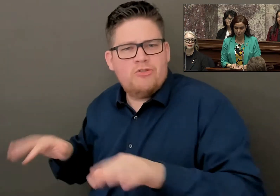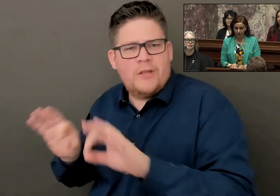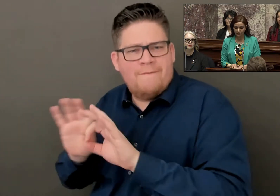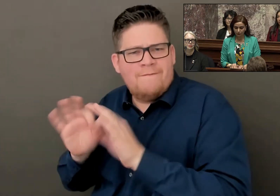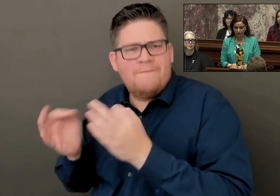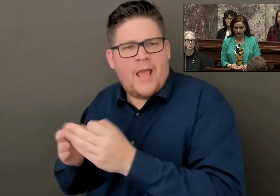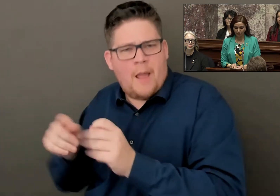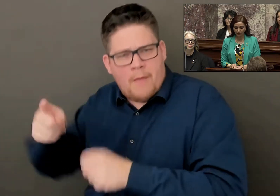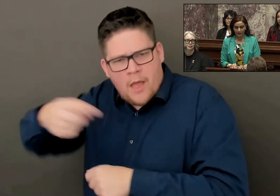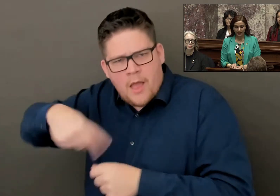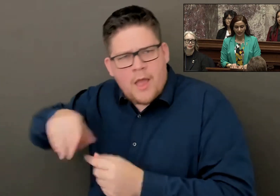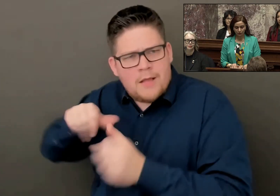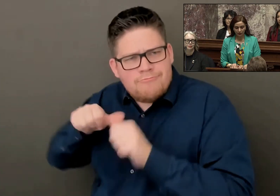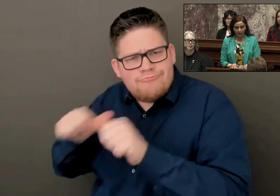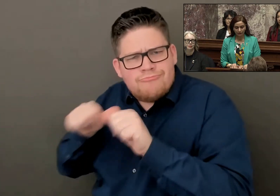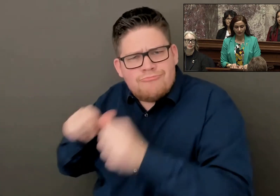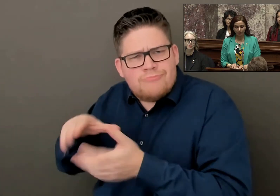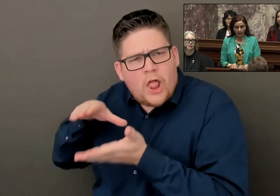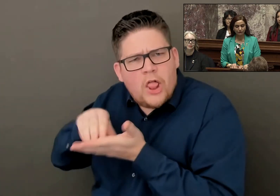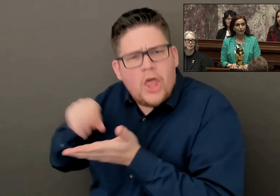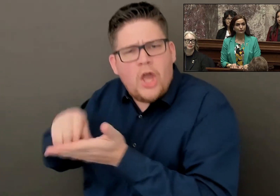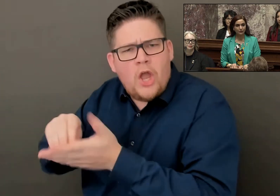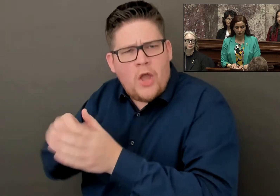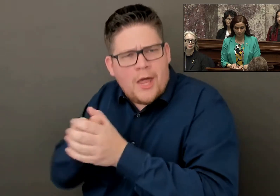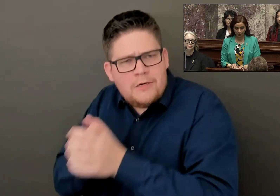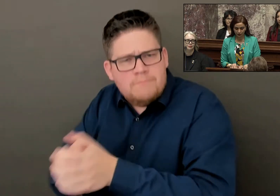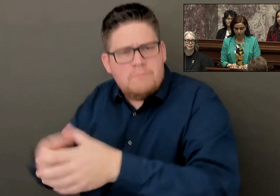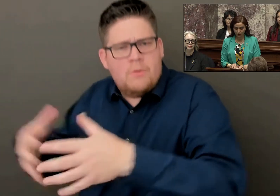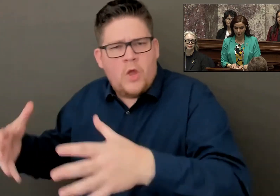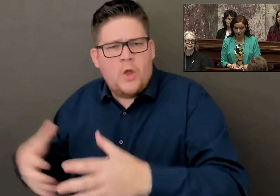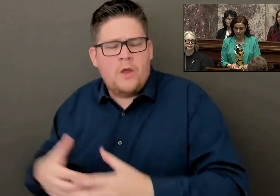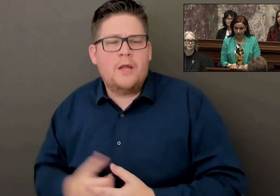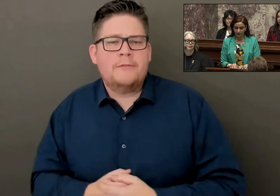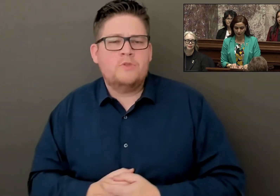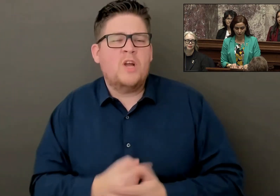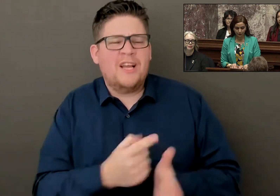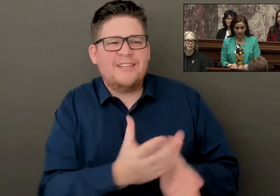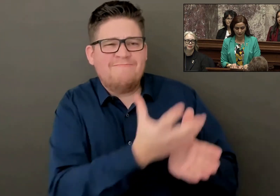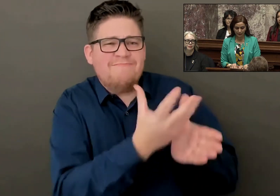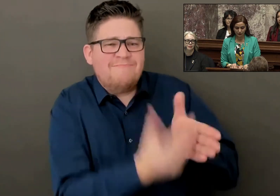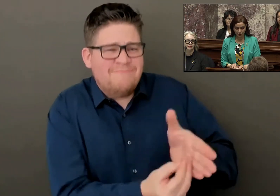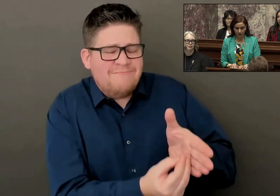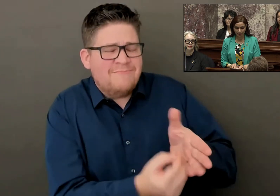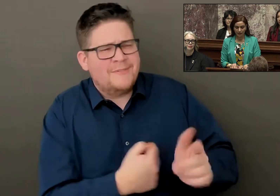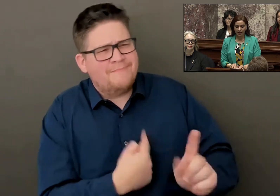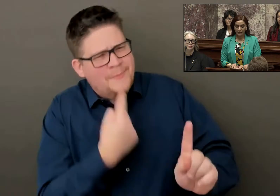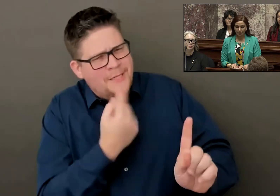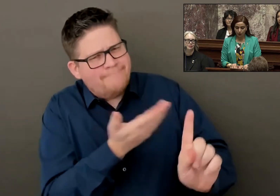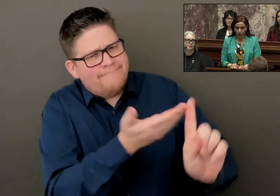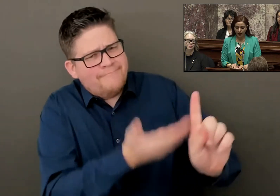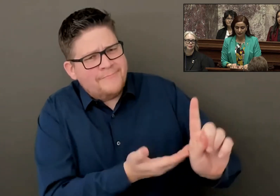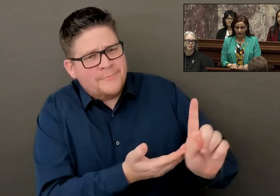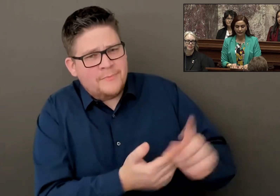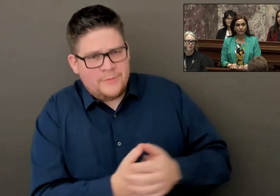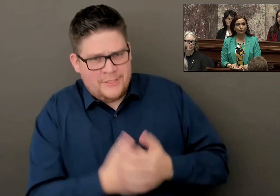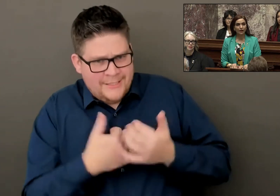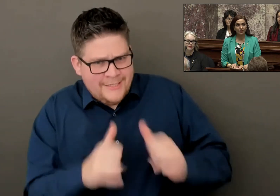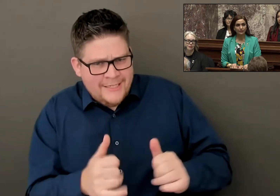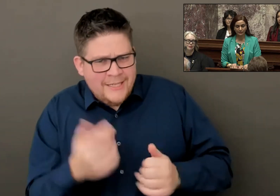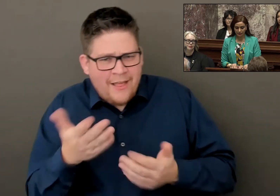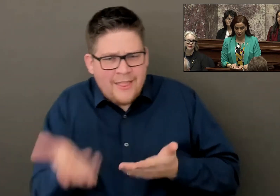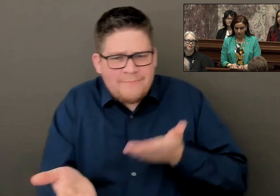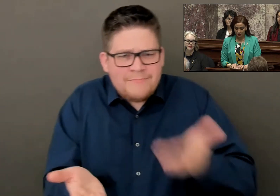but her spirit will live on. It will live in the laughter of children exploring the aisles of Vernon Teach and Learn, in the quiet acts